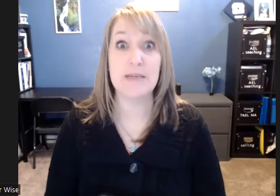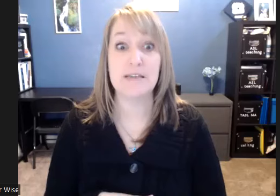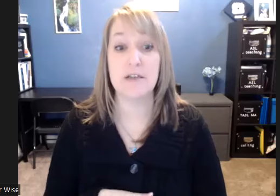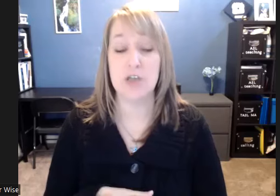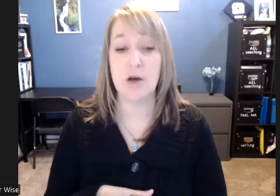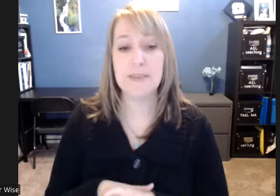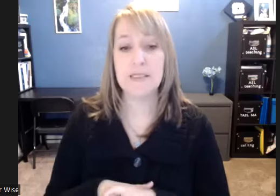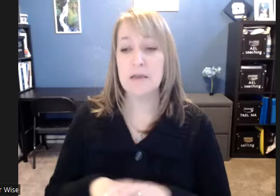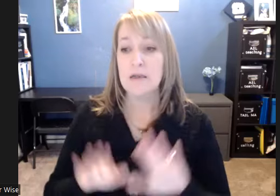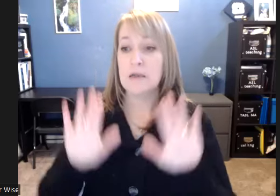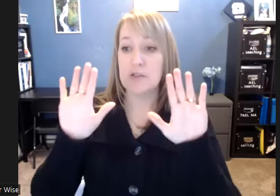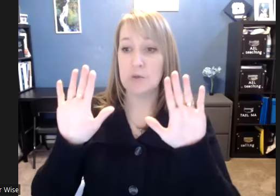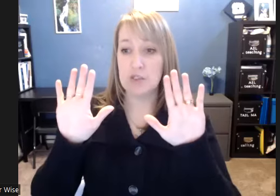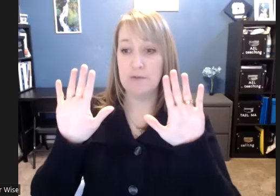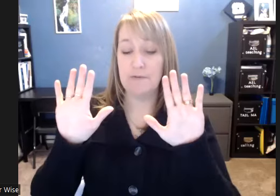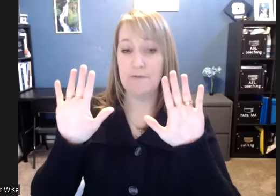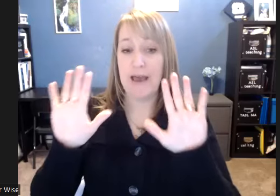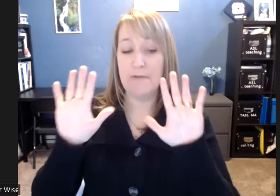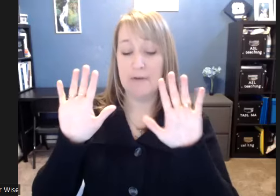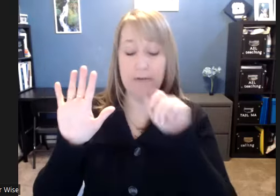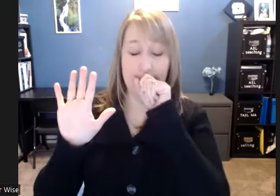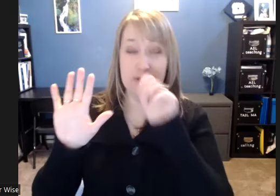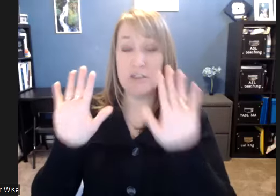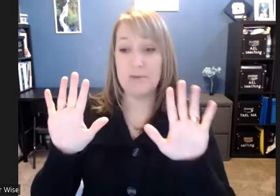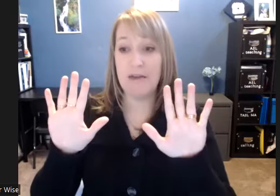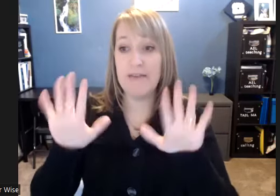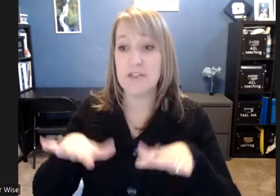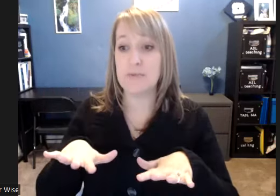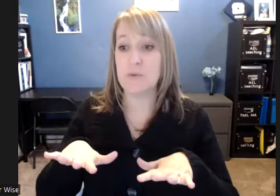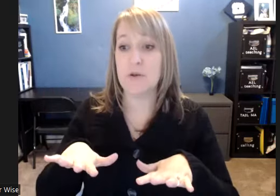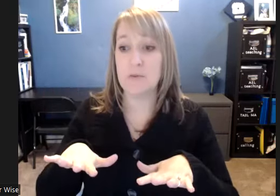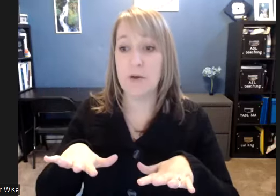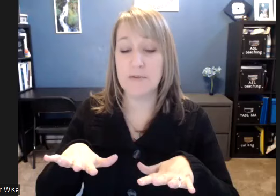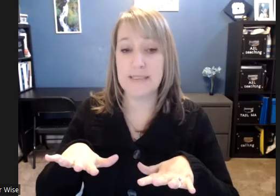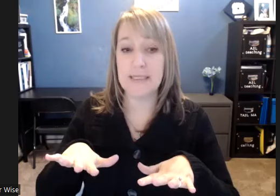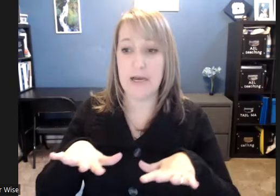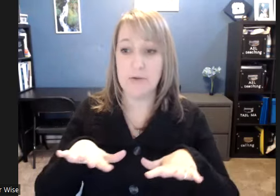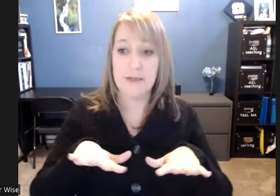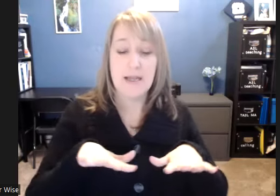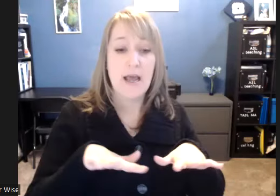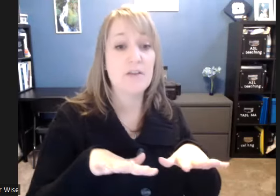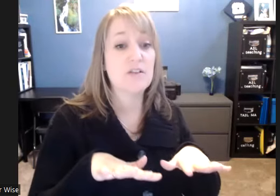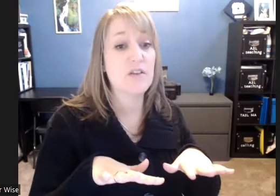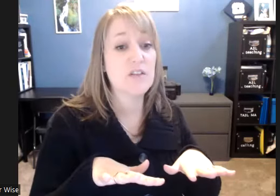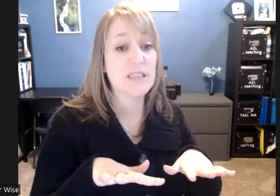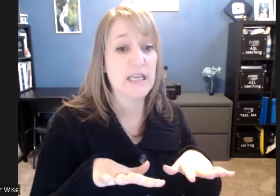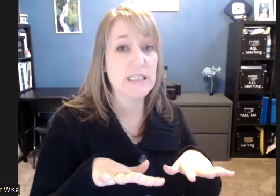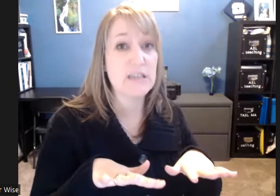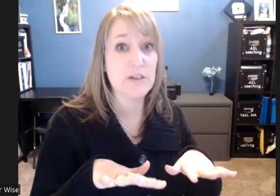means adopt. So you want five hand shapes with your palms facing down. There's like a serious